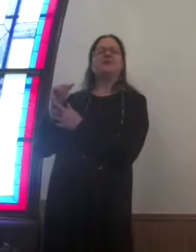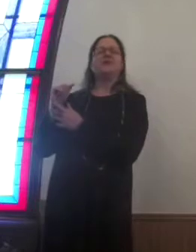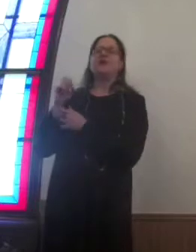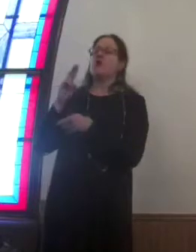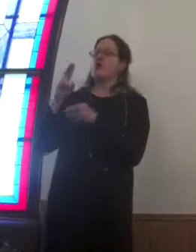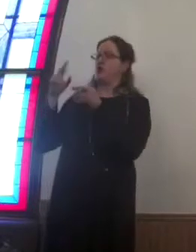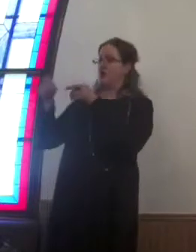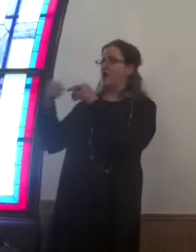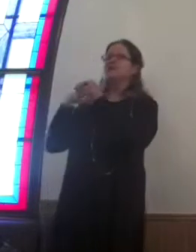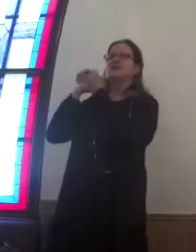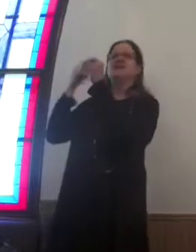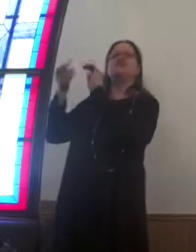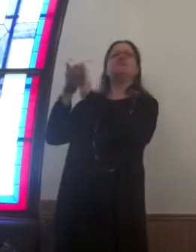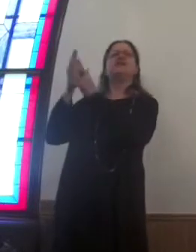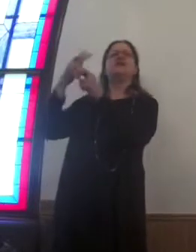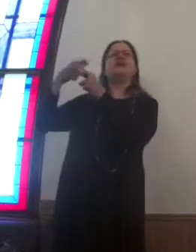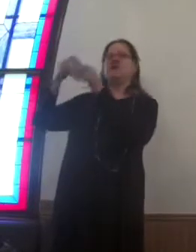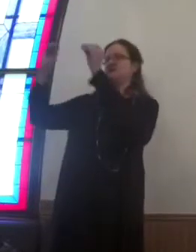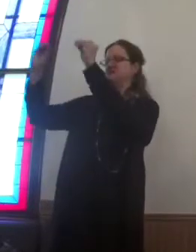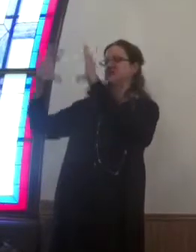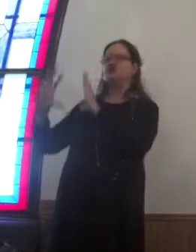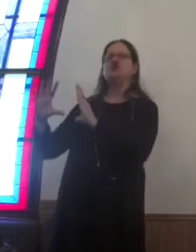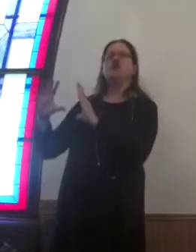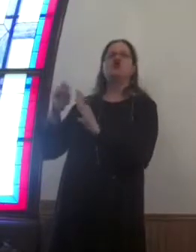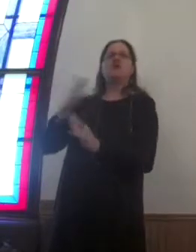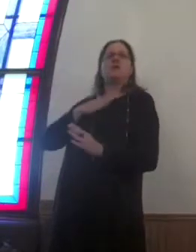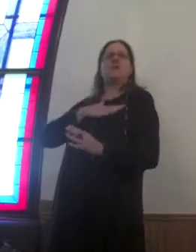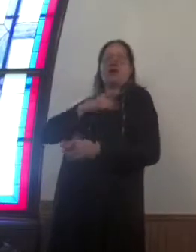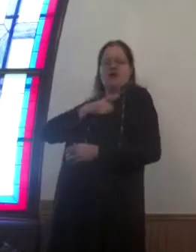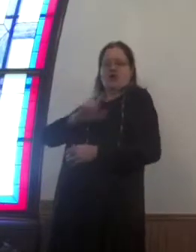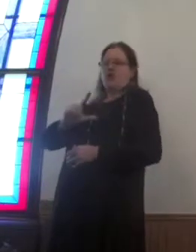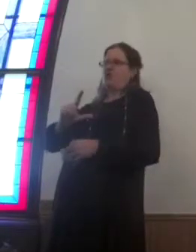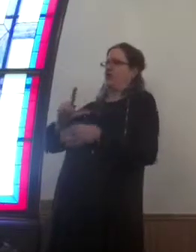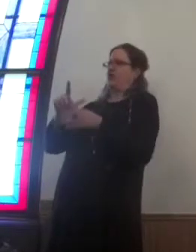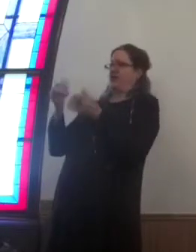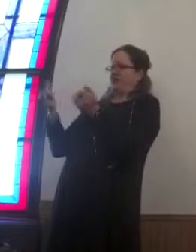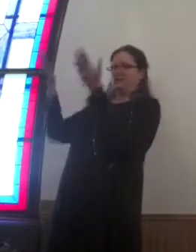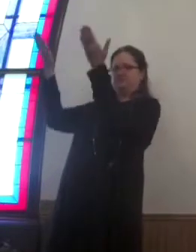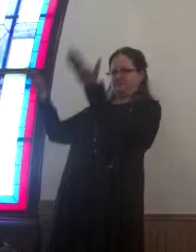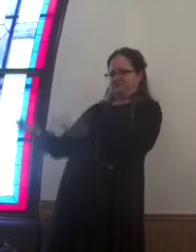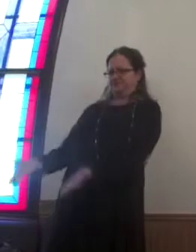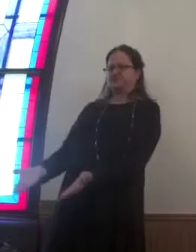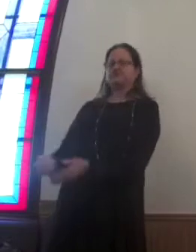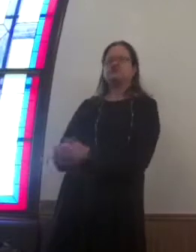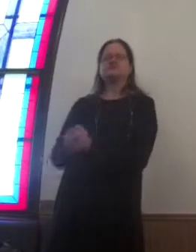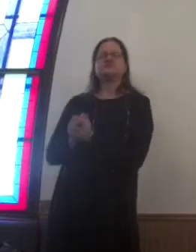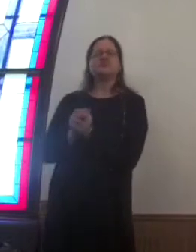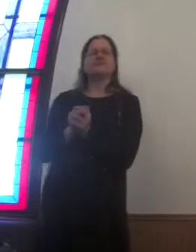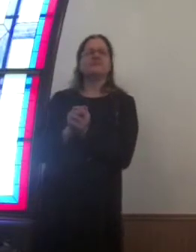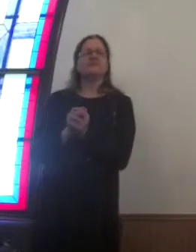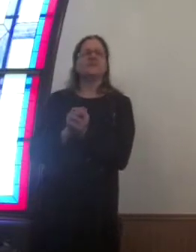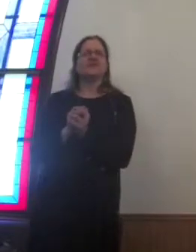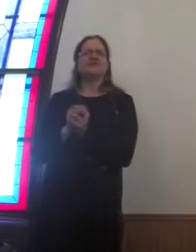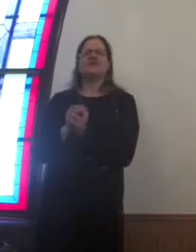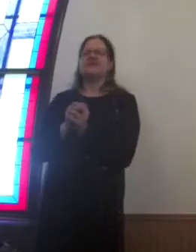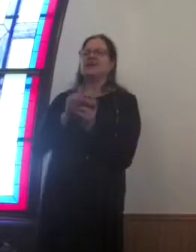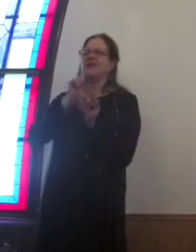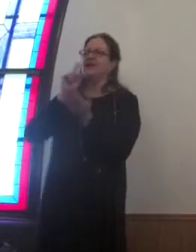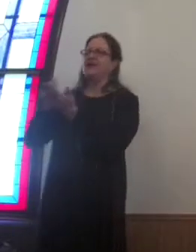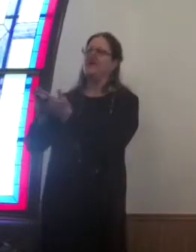or teacher, or my Lord. And Mary recognizes Christ.